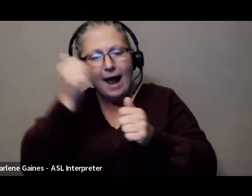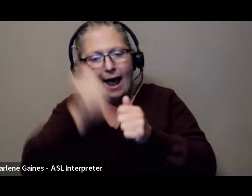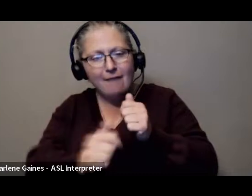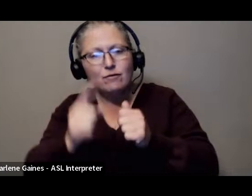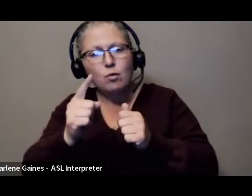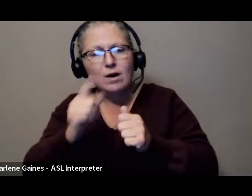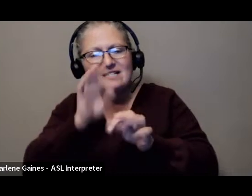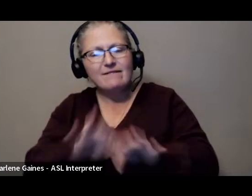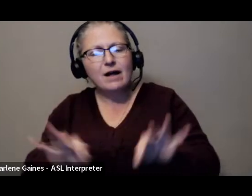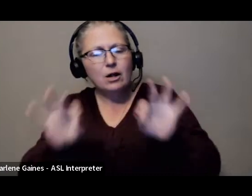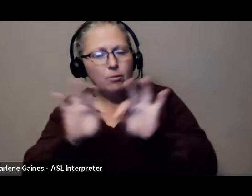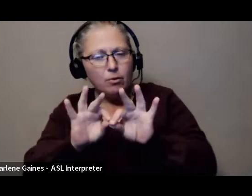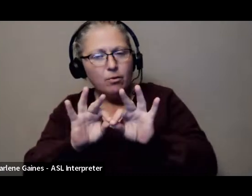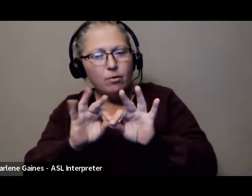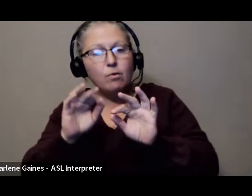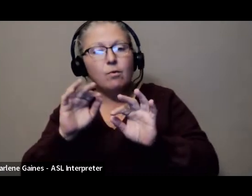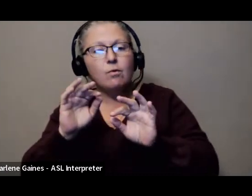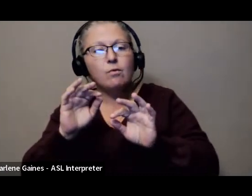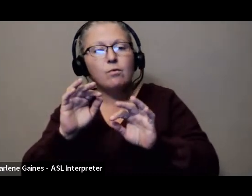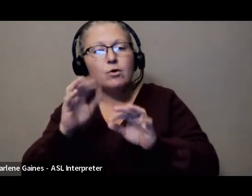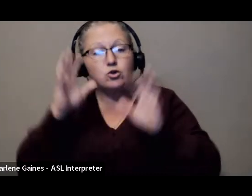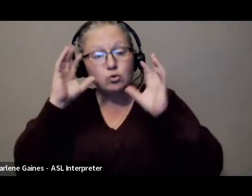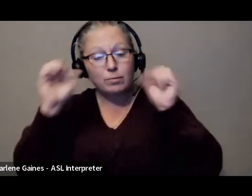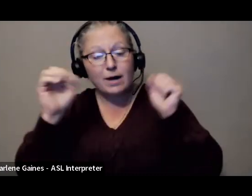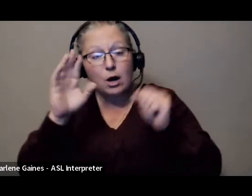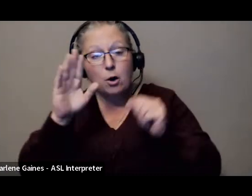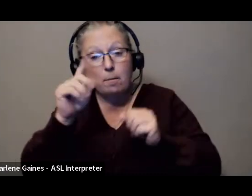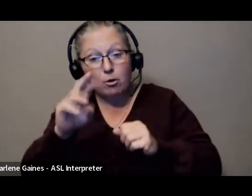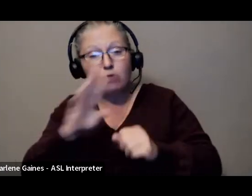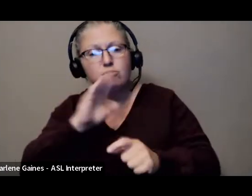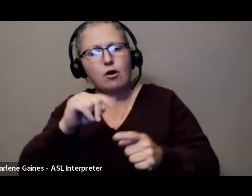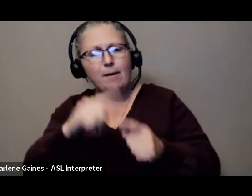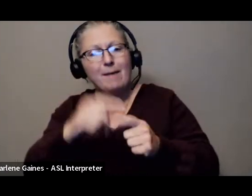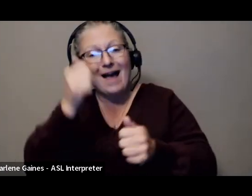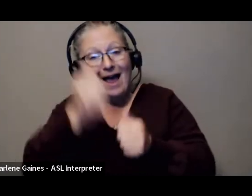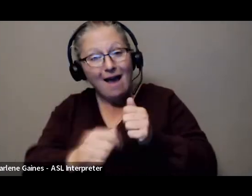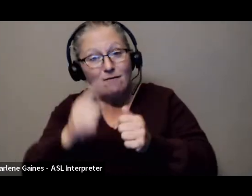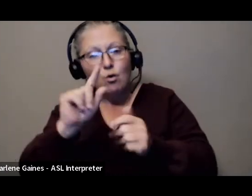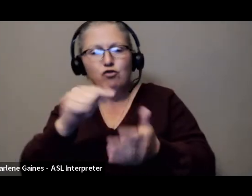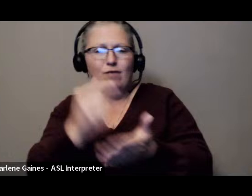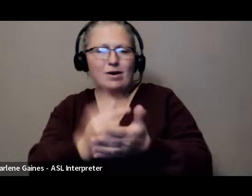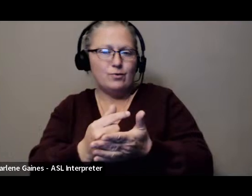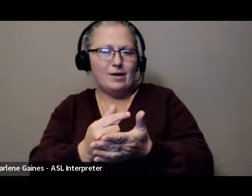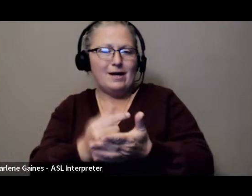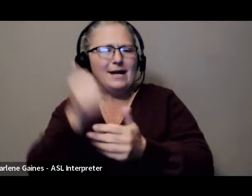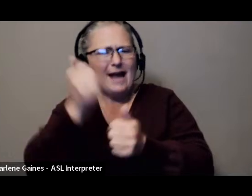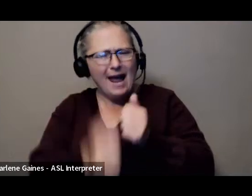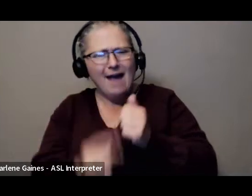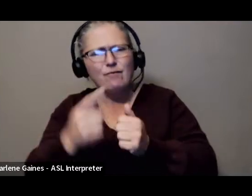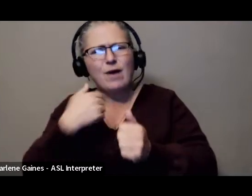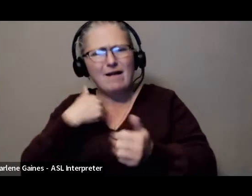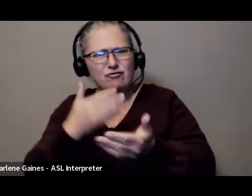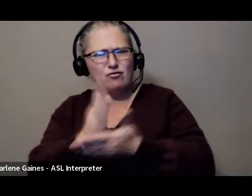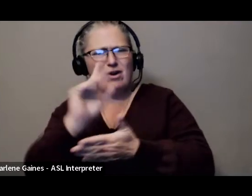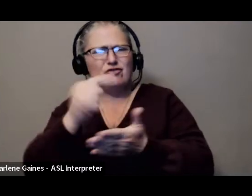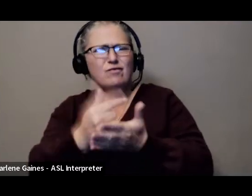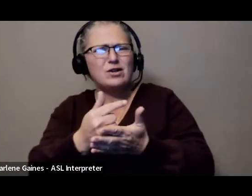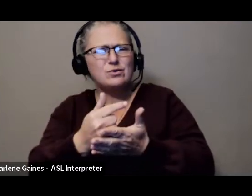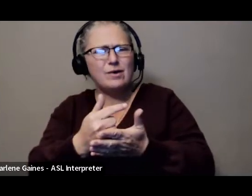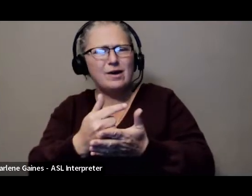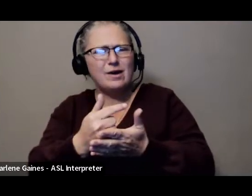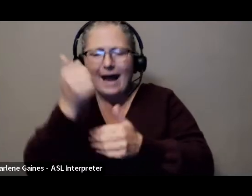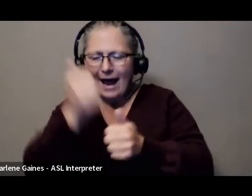is valuable and how Superintendent Booker talks about everybody graduating. Everybody has the right to graduate